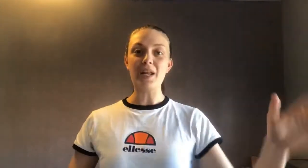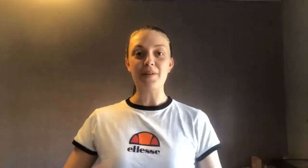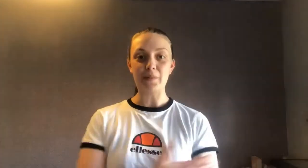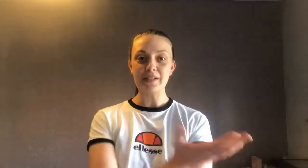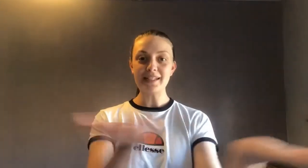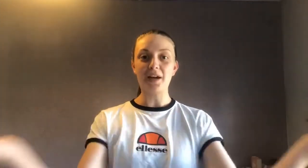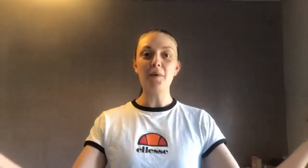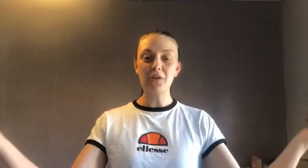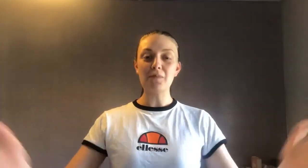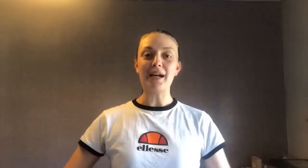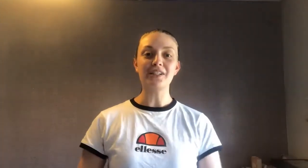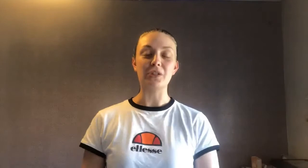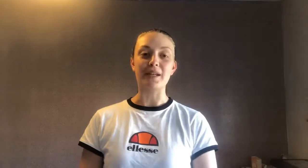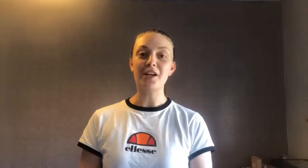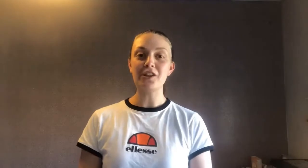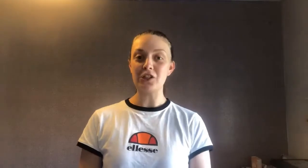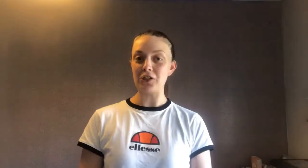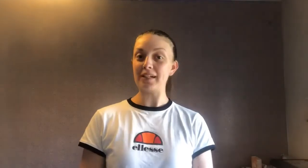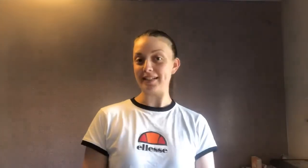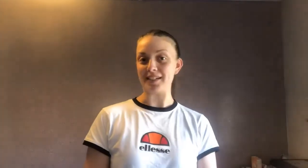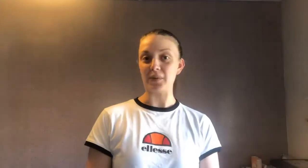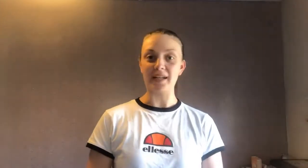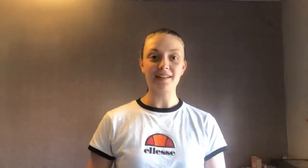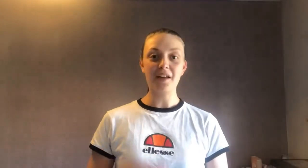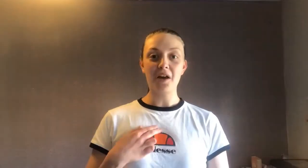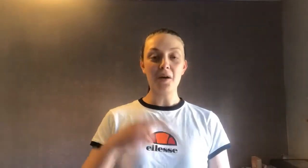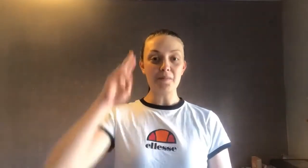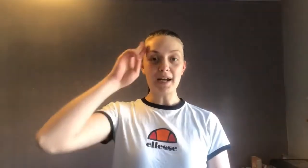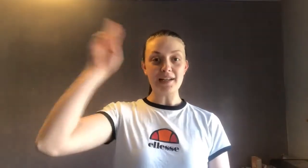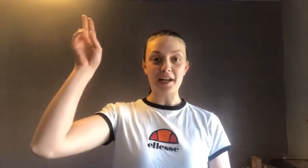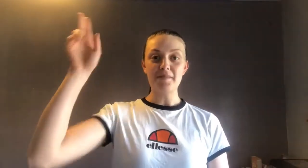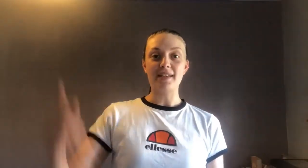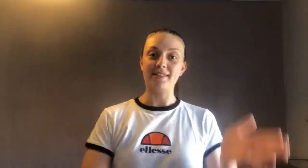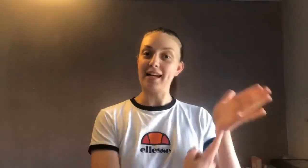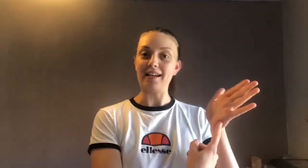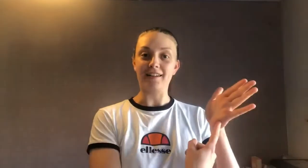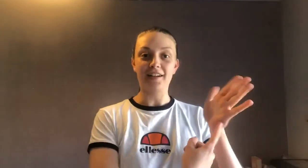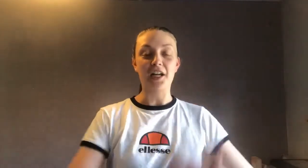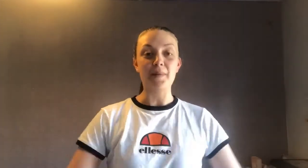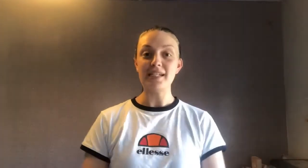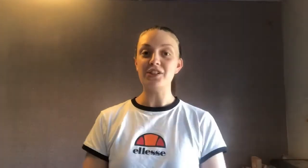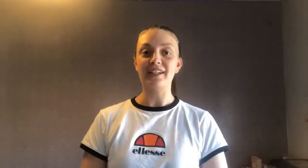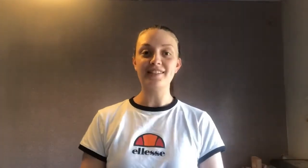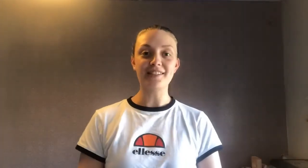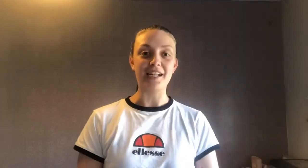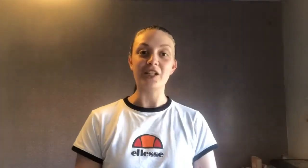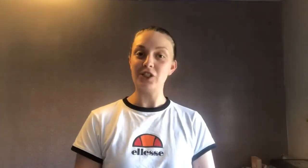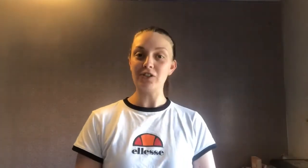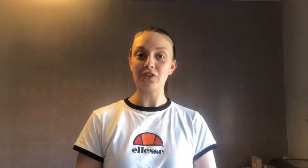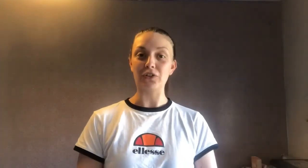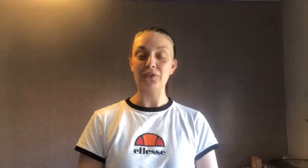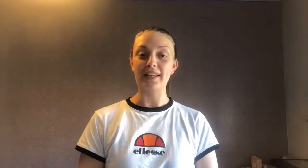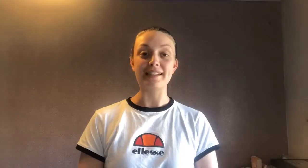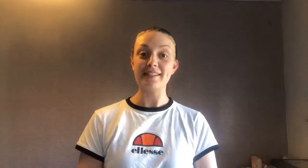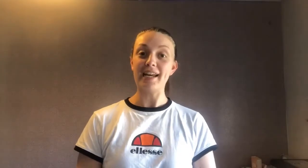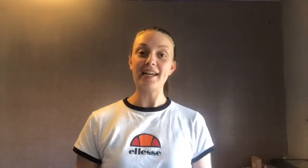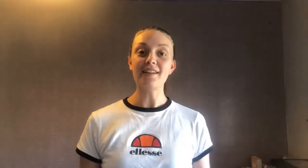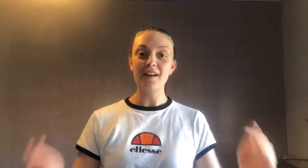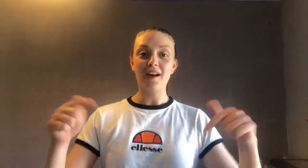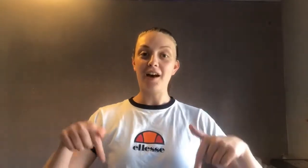Hello everybody and welcome back to another Tuke Takeaway. My name is Taylor and I'm a teaching assistant at Tuke School, and today